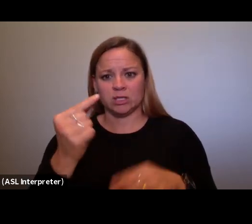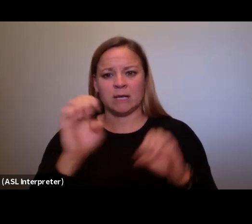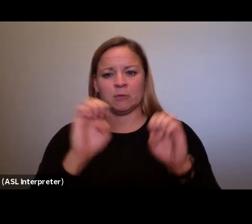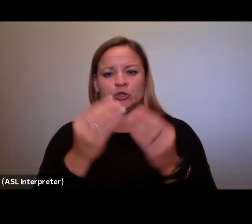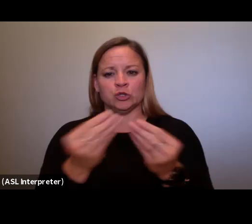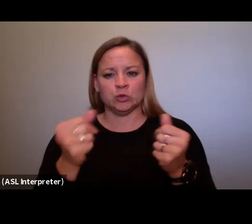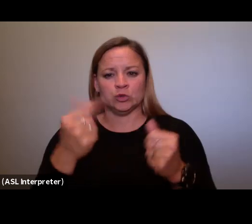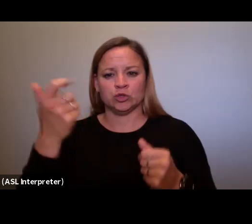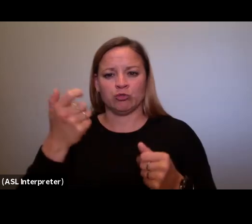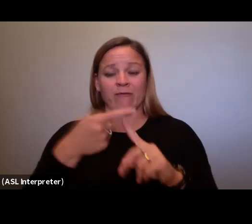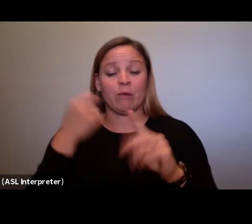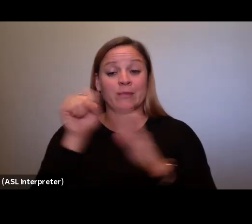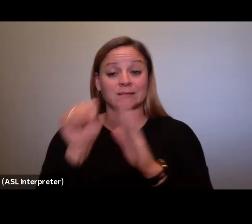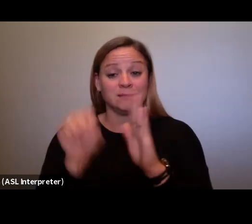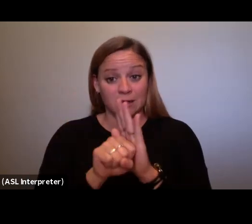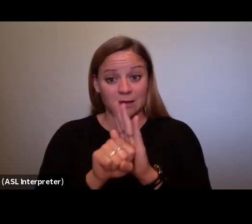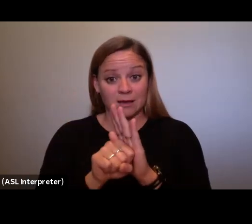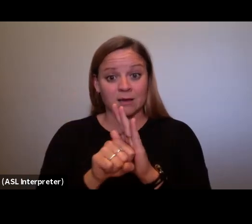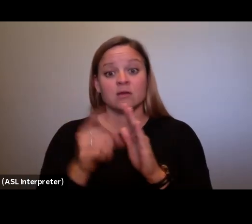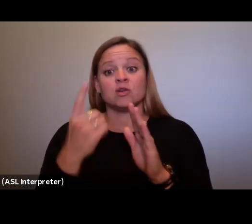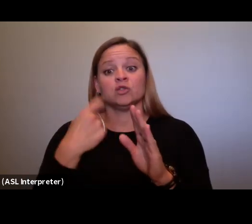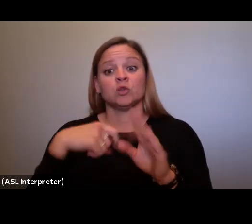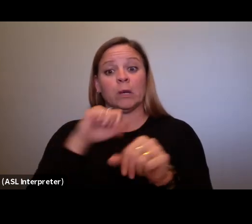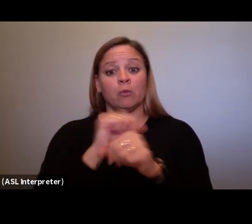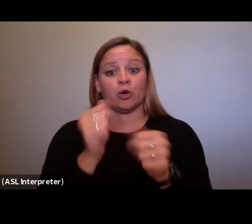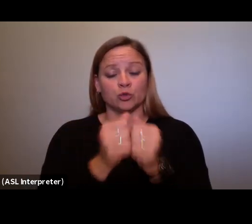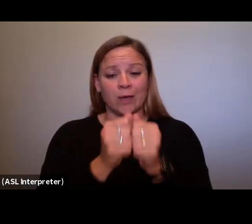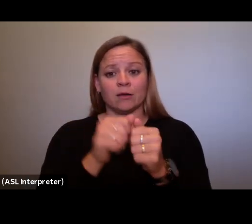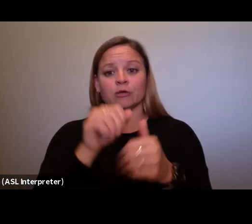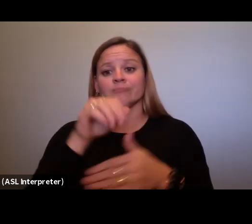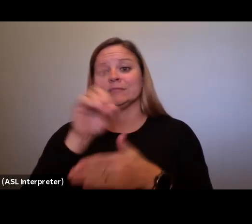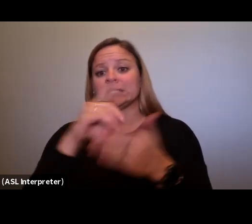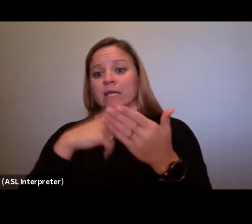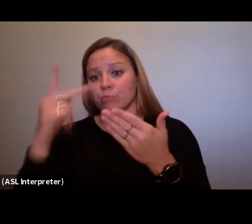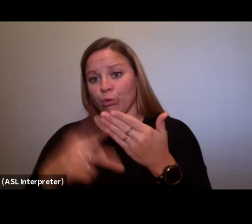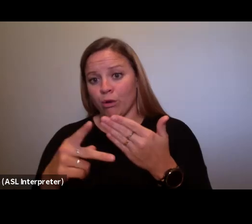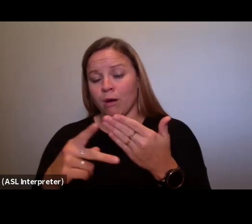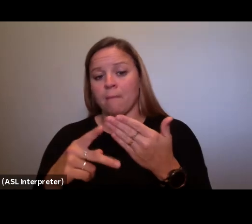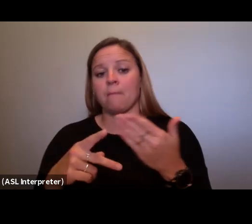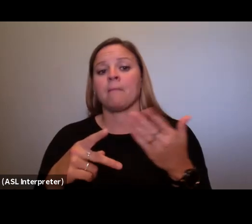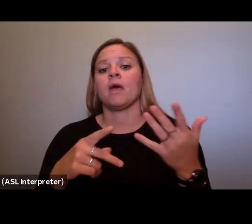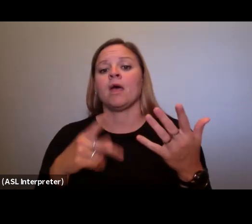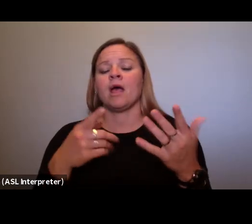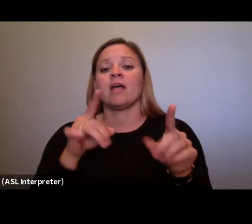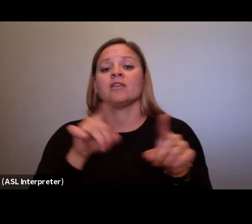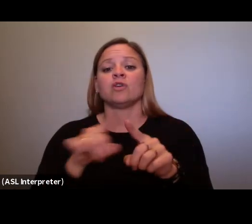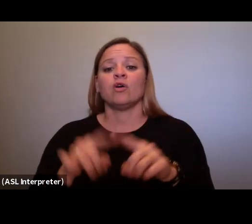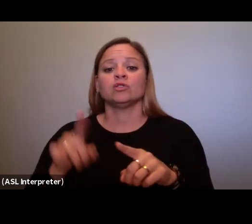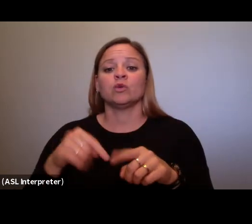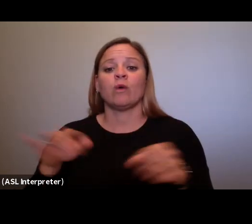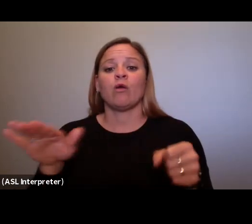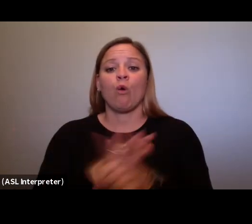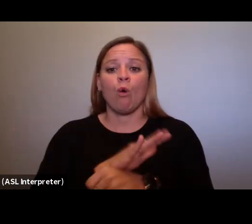from the state. So we worked together, designed the program. And that's also when whole person care coming